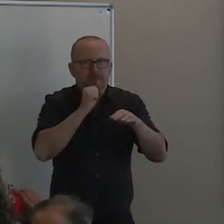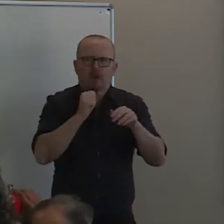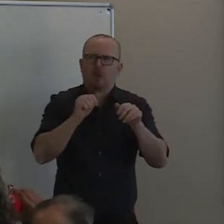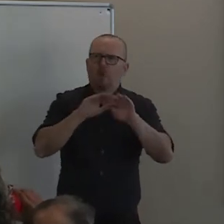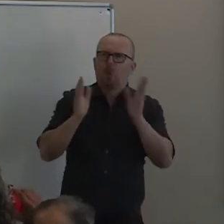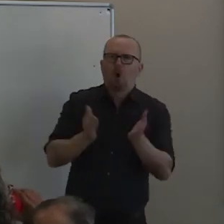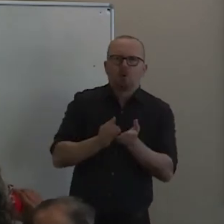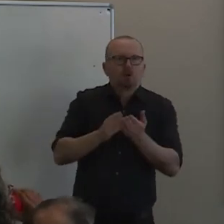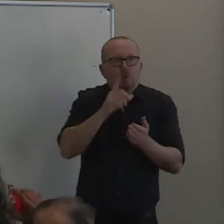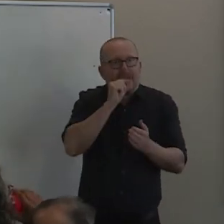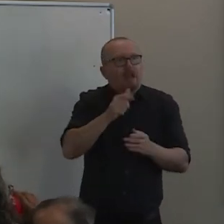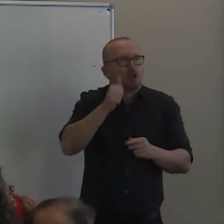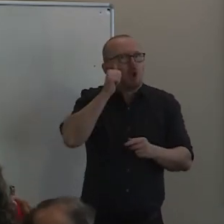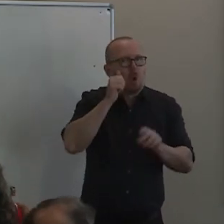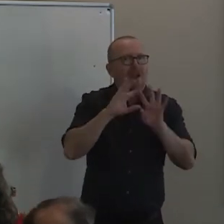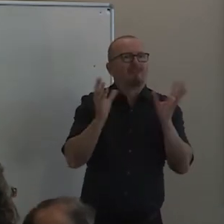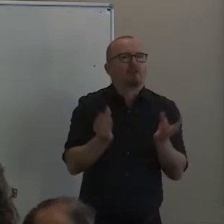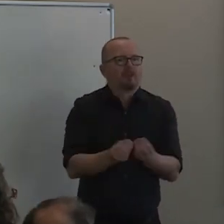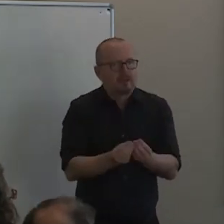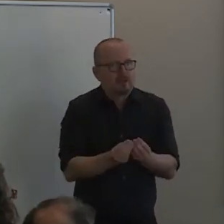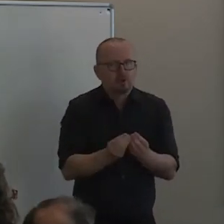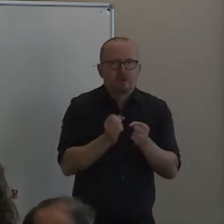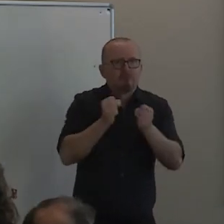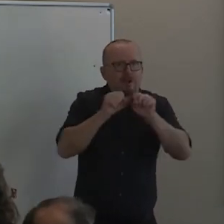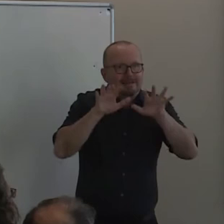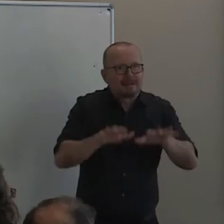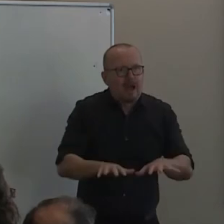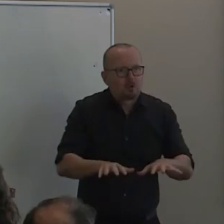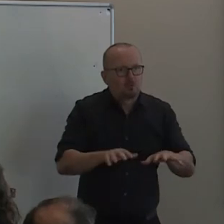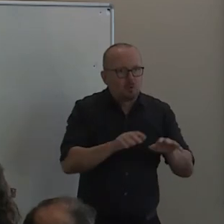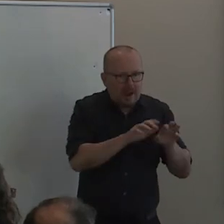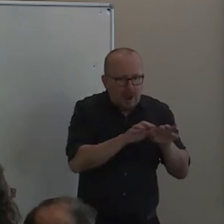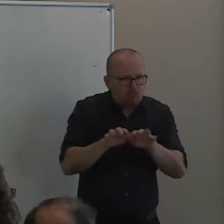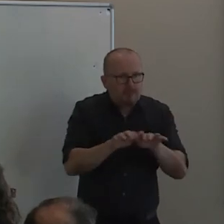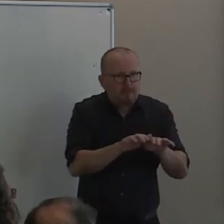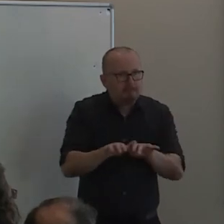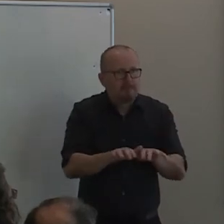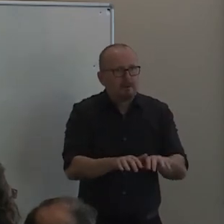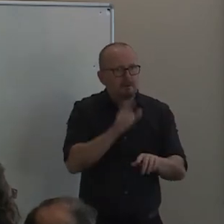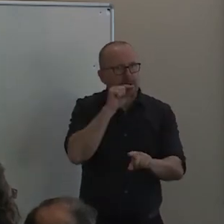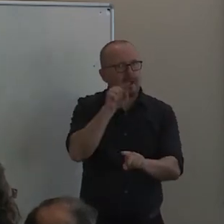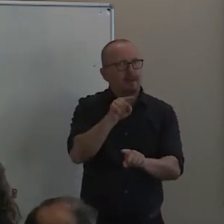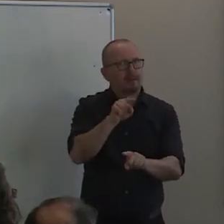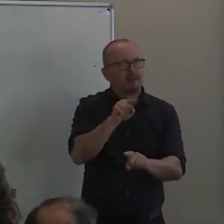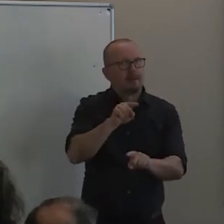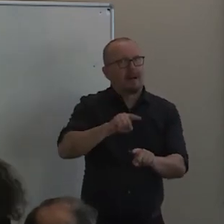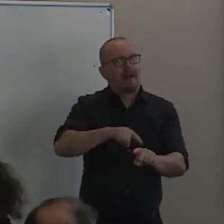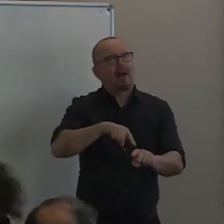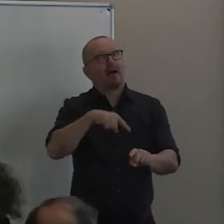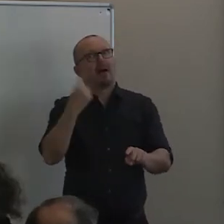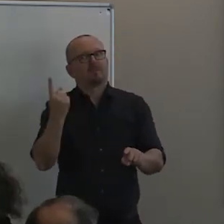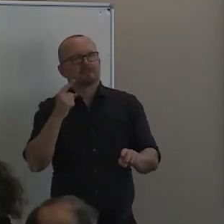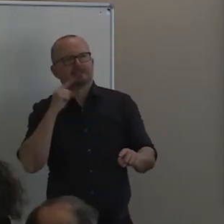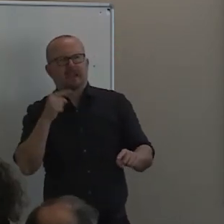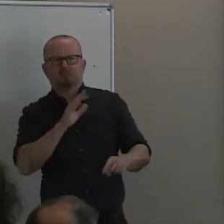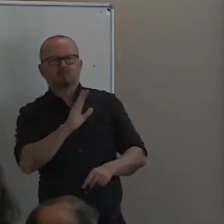into an algorithm. And this quite like theological framing is echoed by others who argue that even outside of